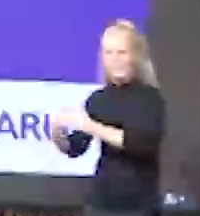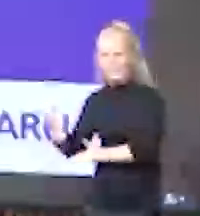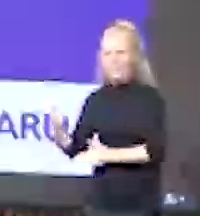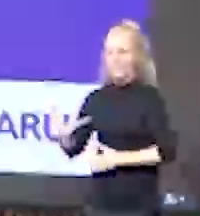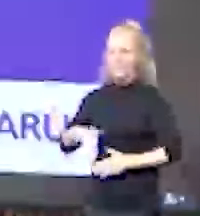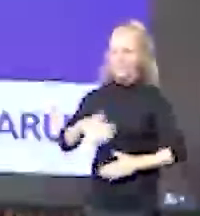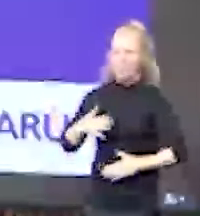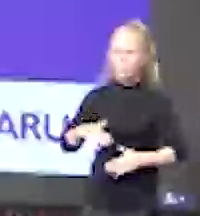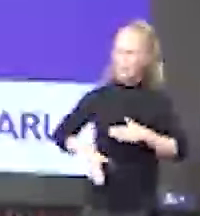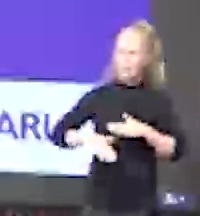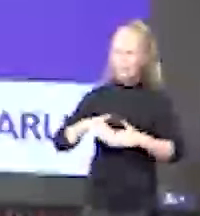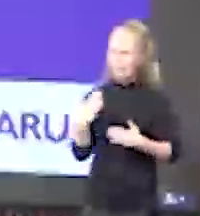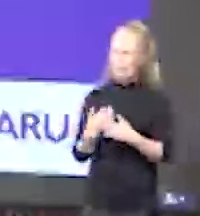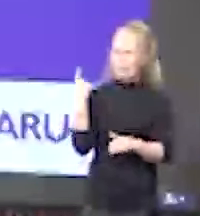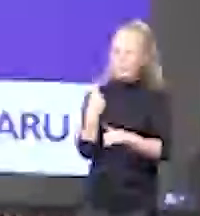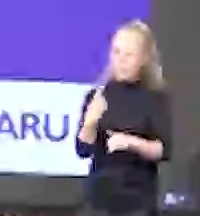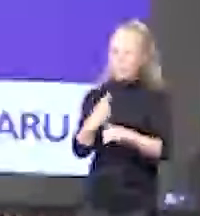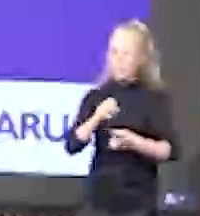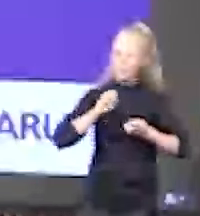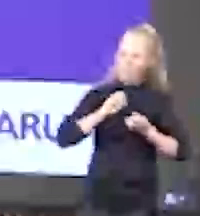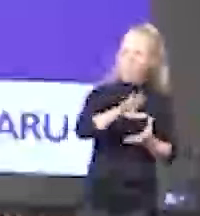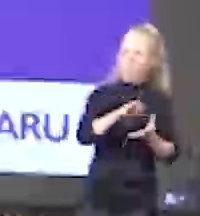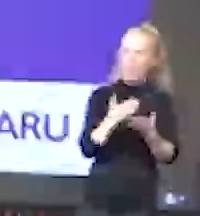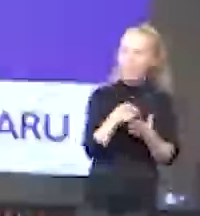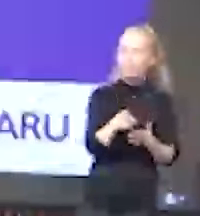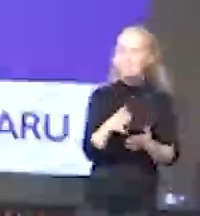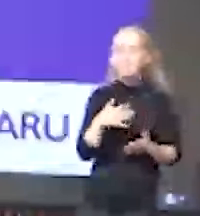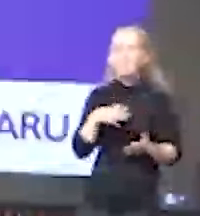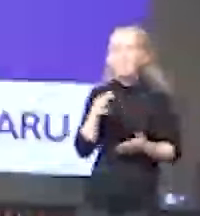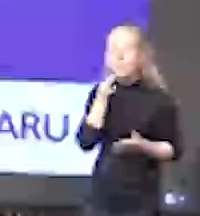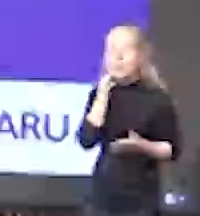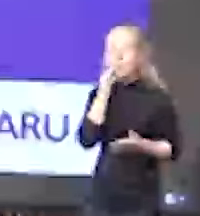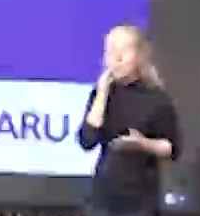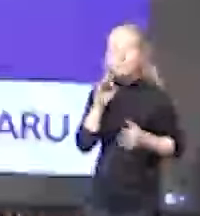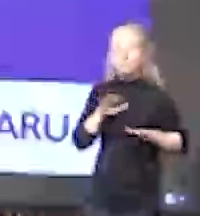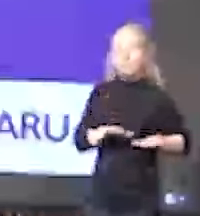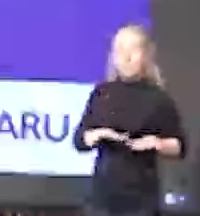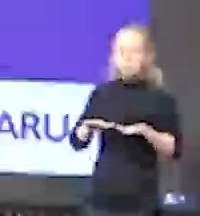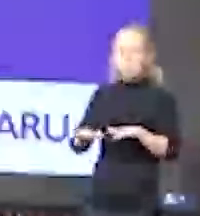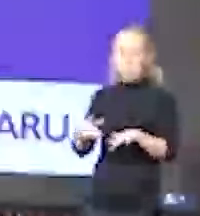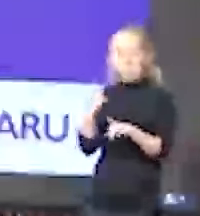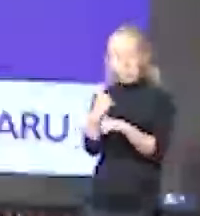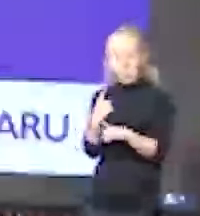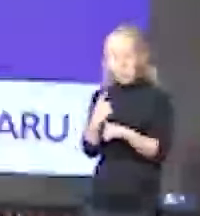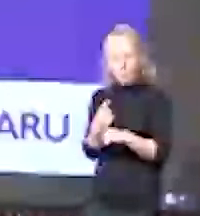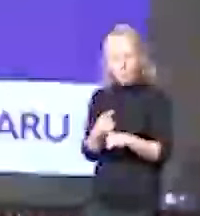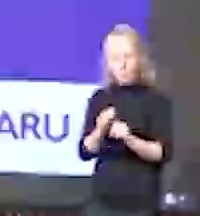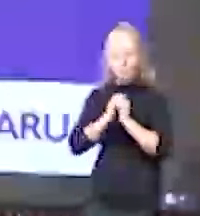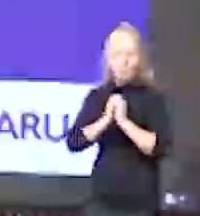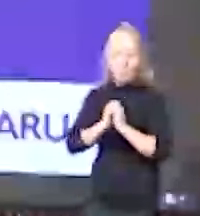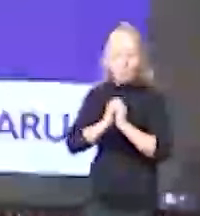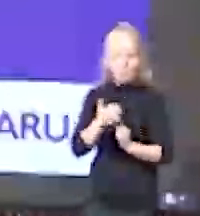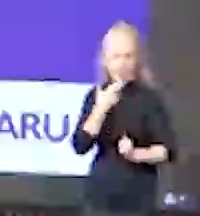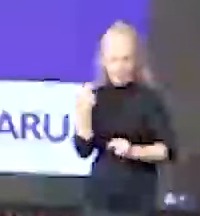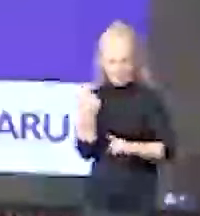intensity of the information you're presenting straight away. You do need to build that up, I think, in the process.